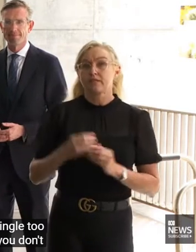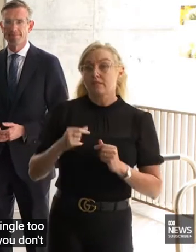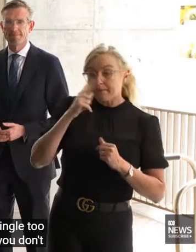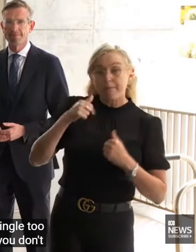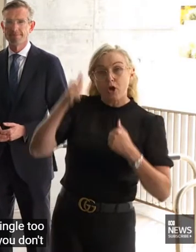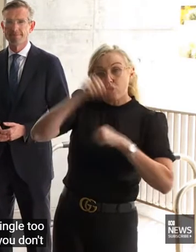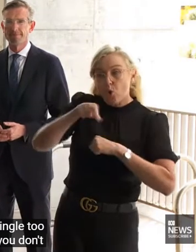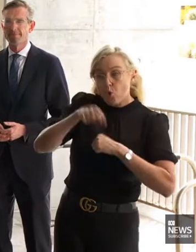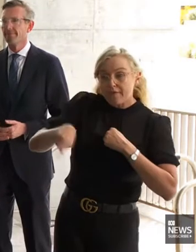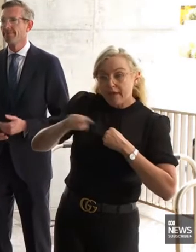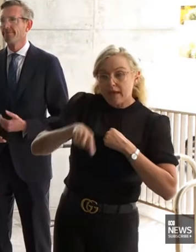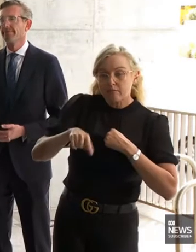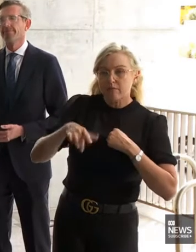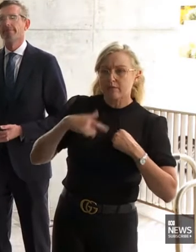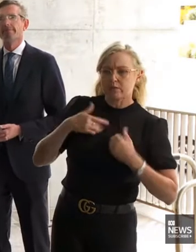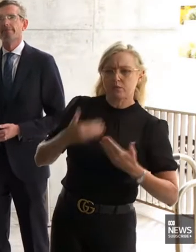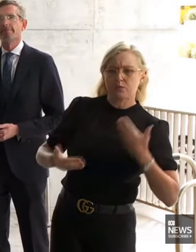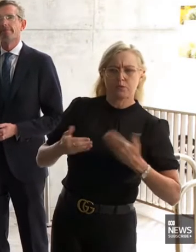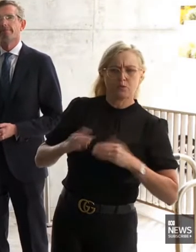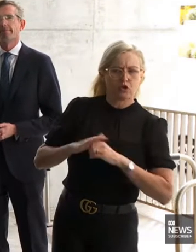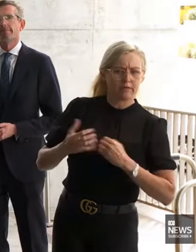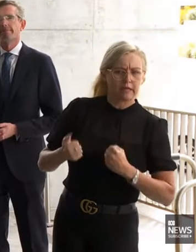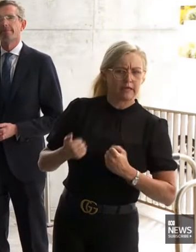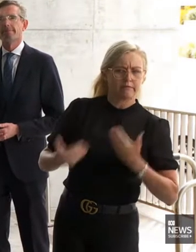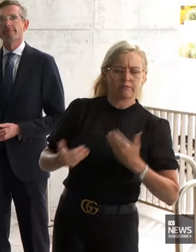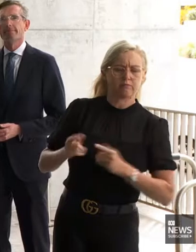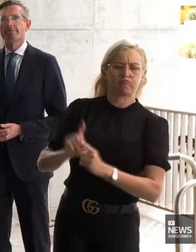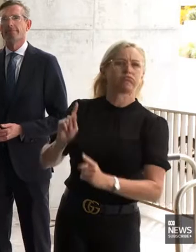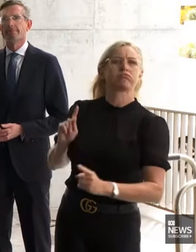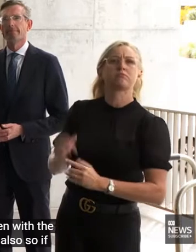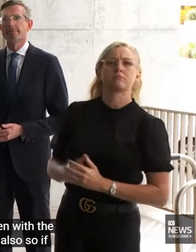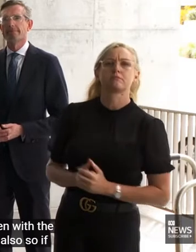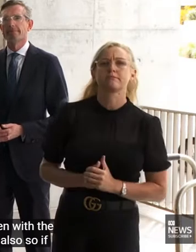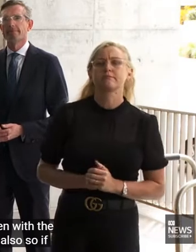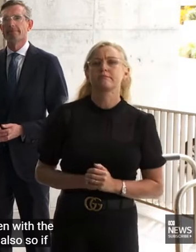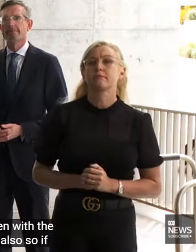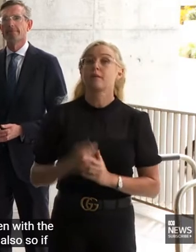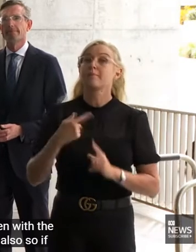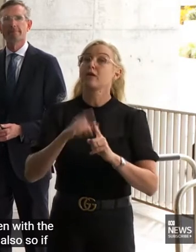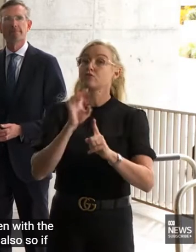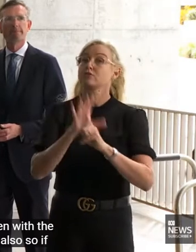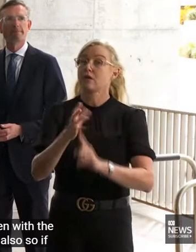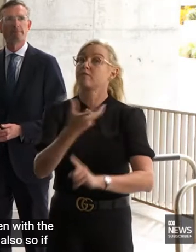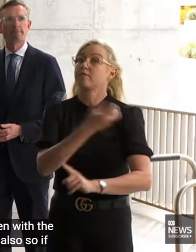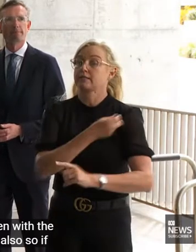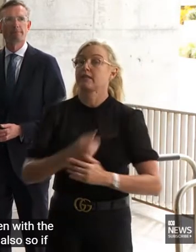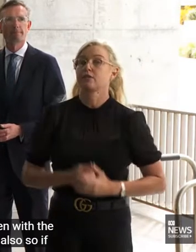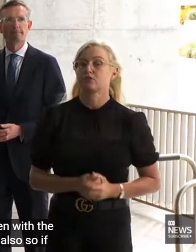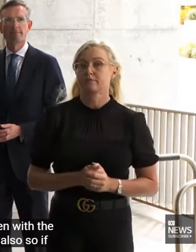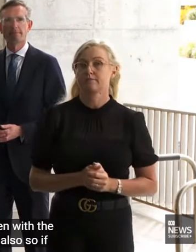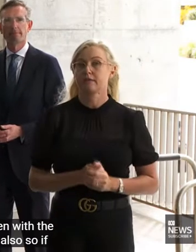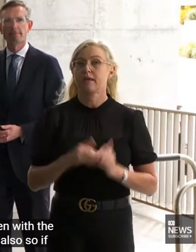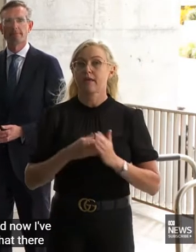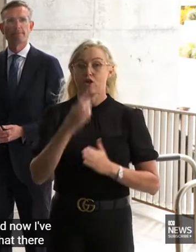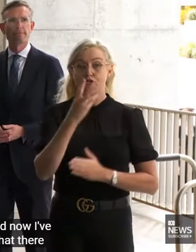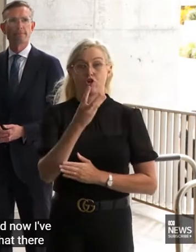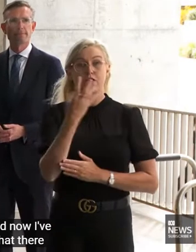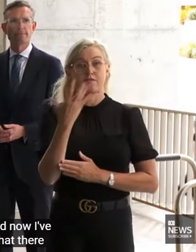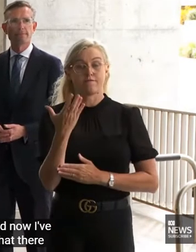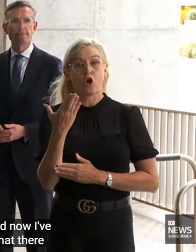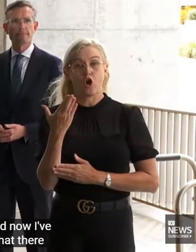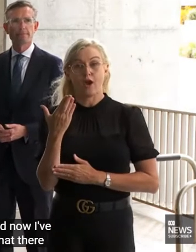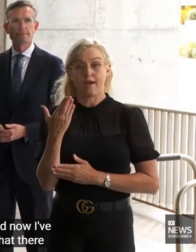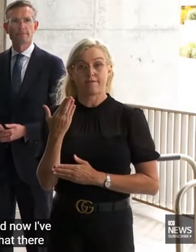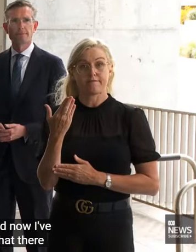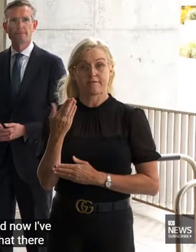know. But also, if you can, get vaccinated. Now, I've just said earlier, Liz, that there are 35,000 places that have gone